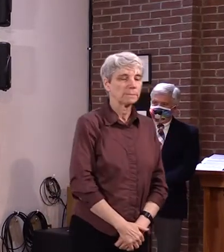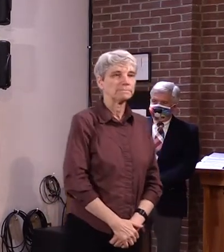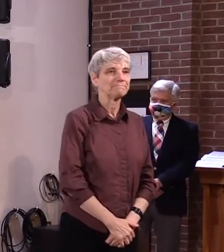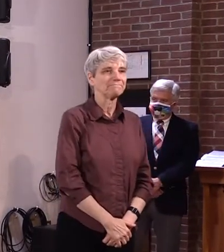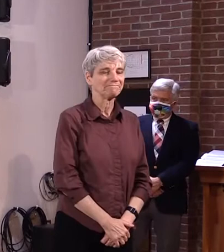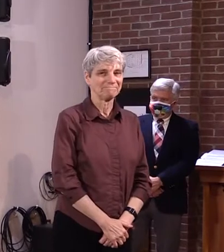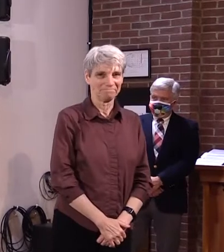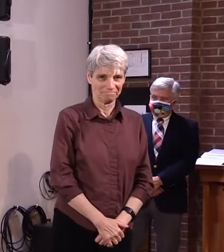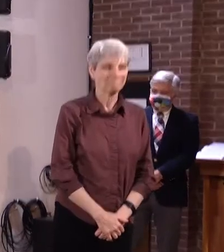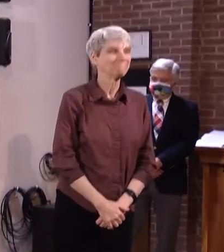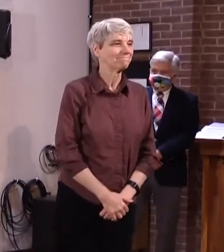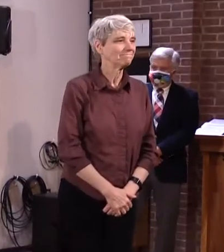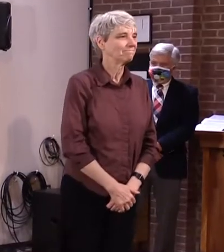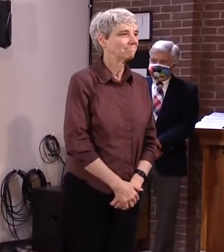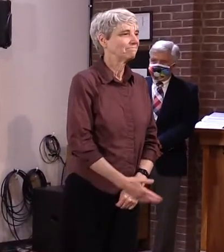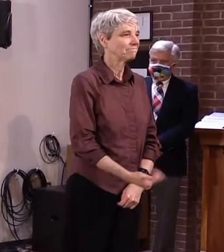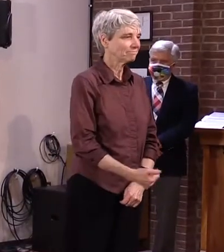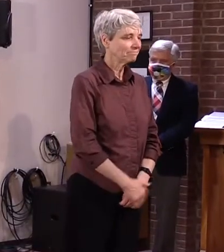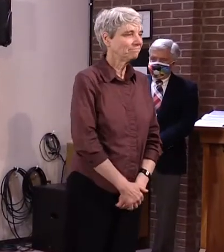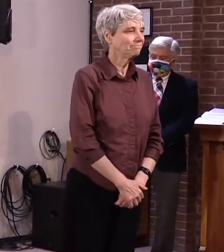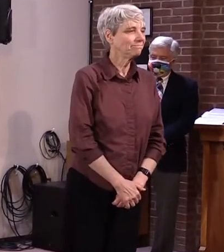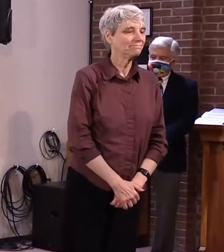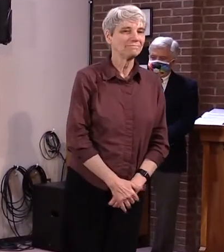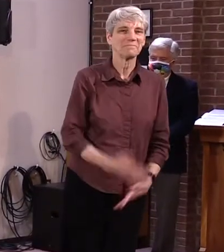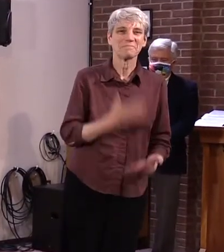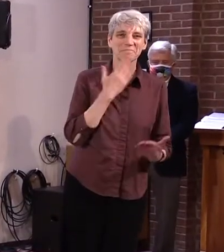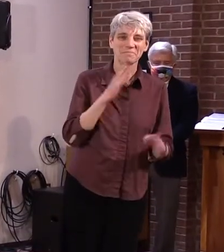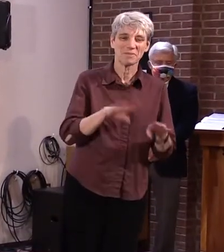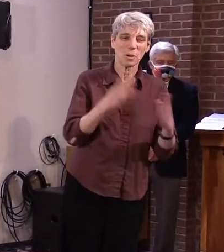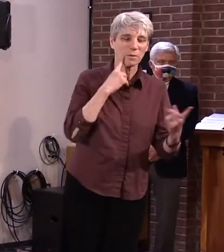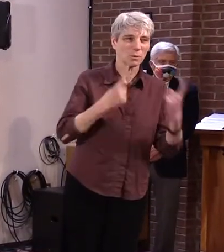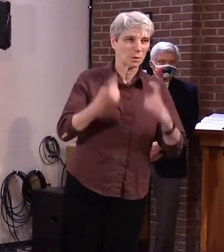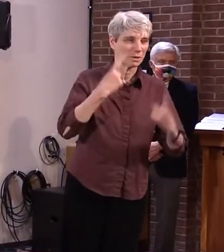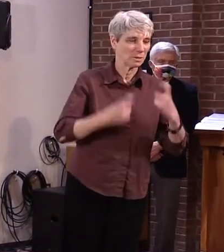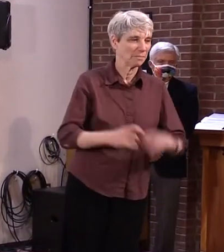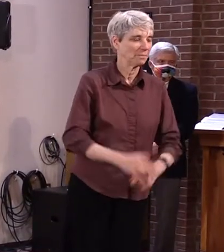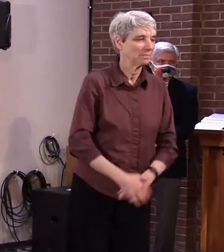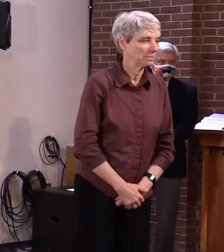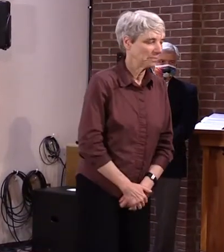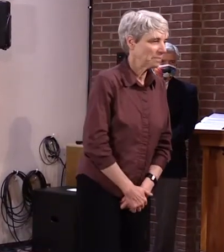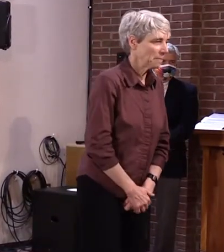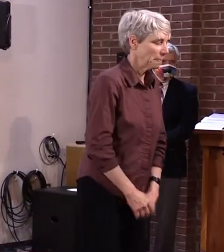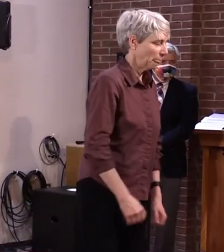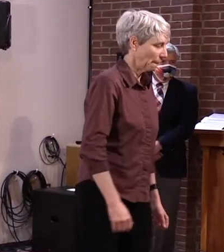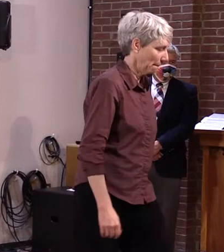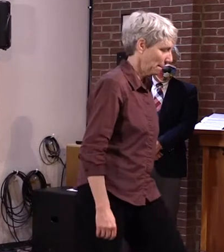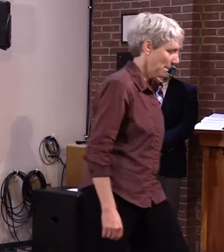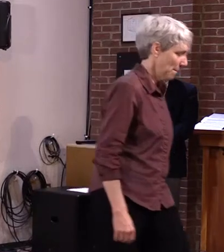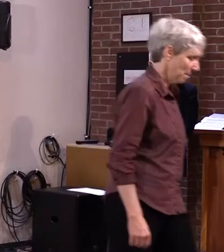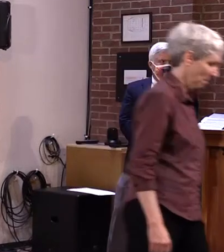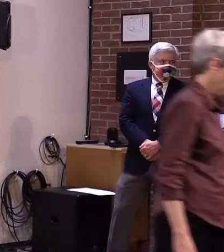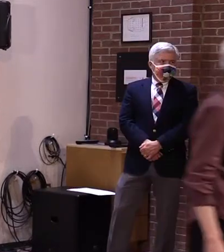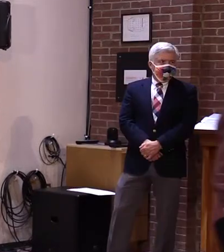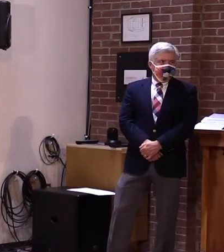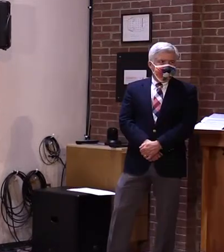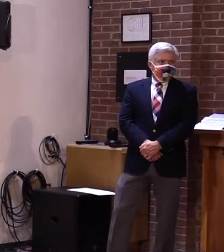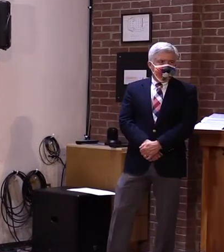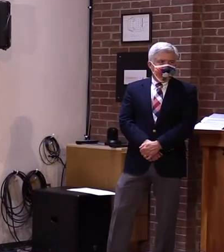Thank you, Commissioner Levine. We'll now open up for questions. Calvin? Thank you, Governor.